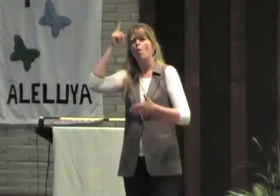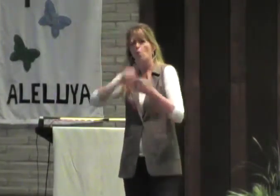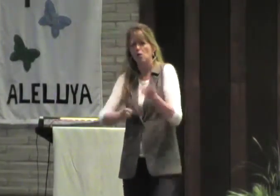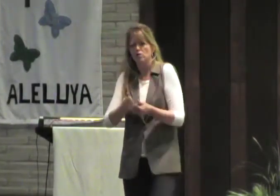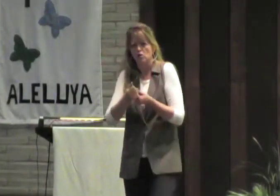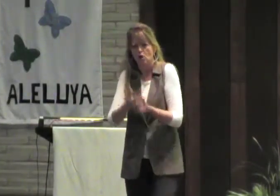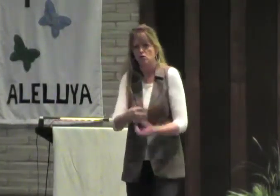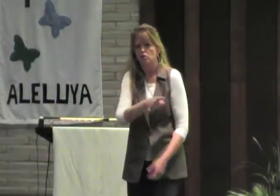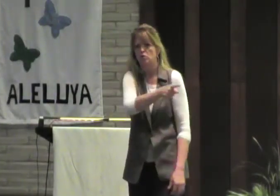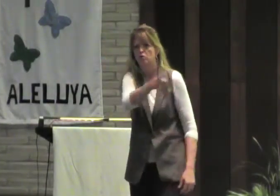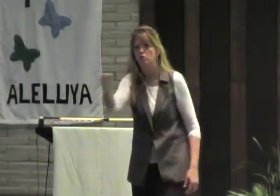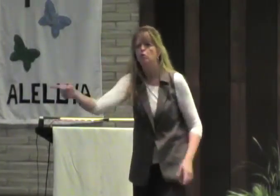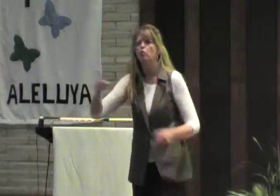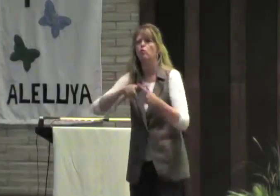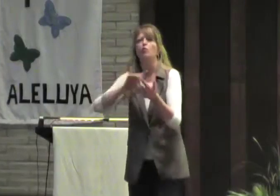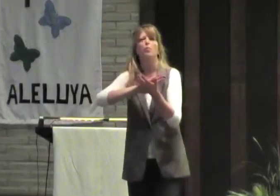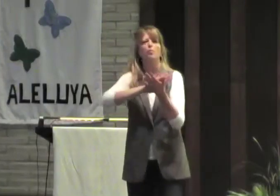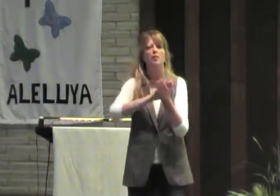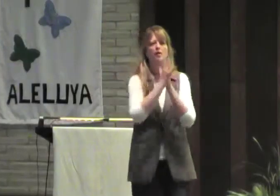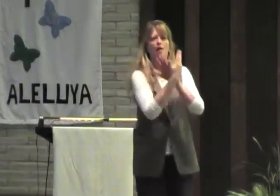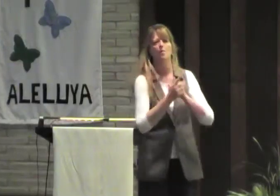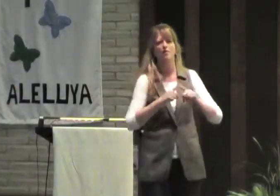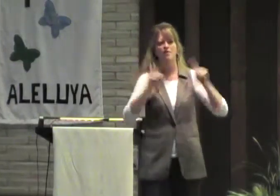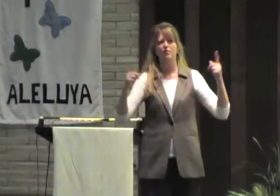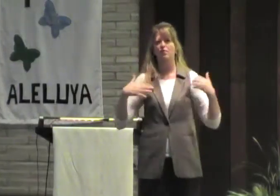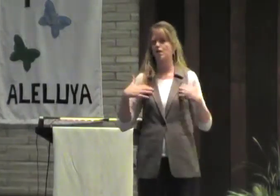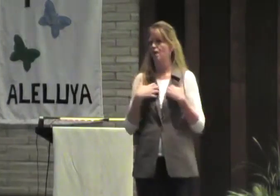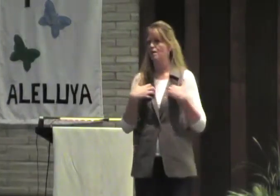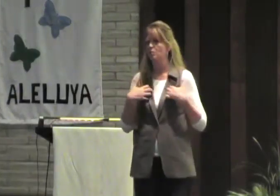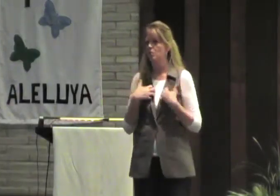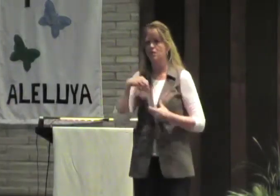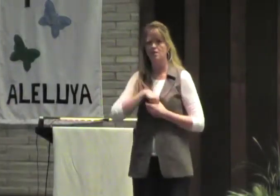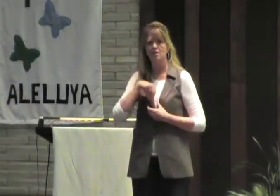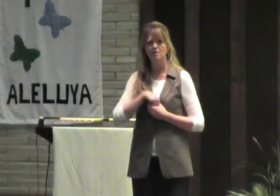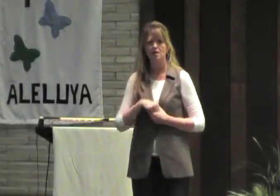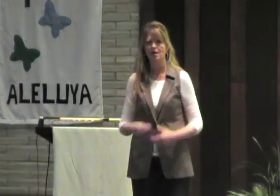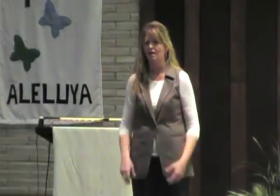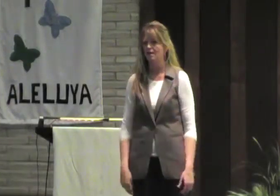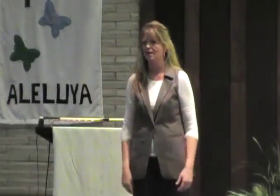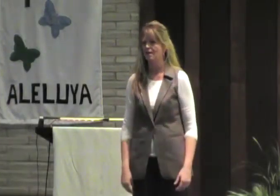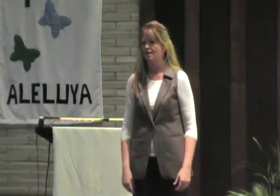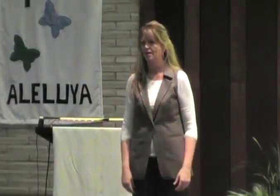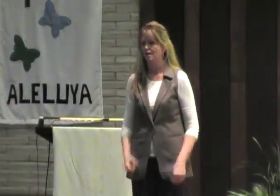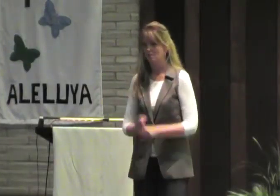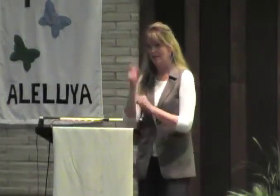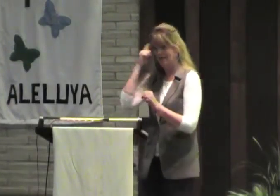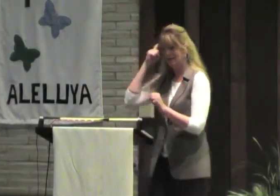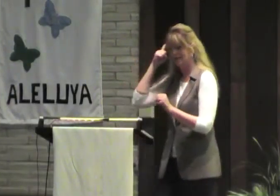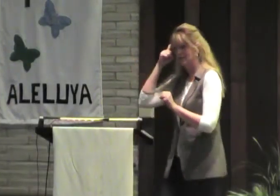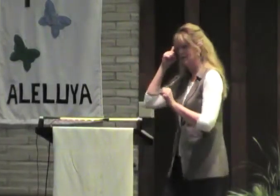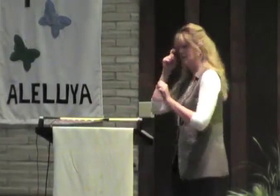know what's causing you to become a different animal inside. Does that make